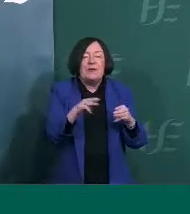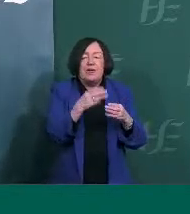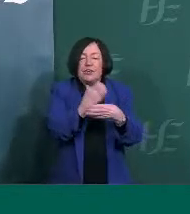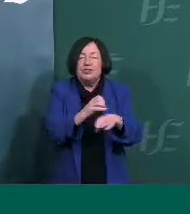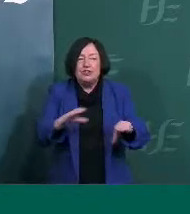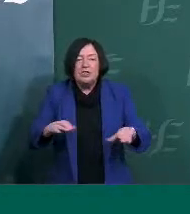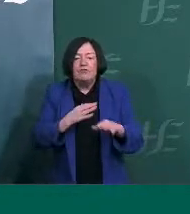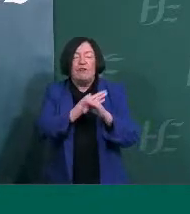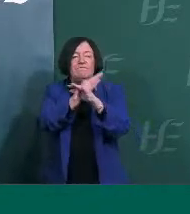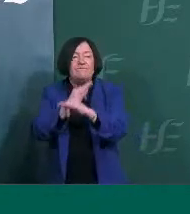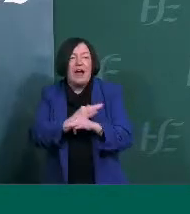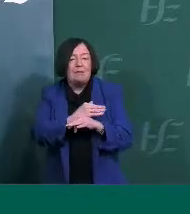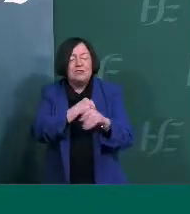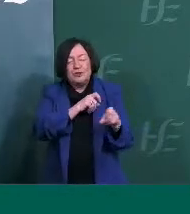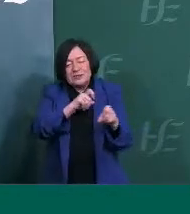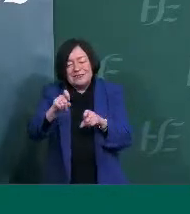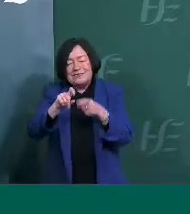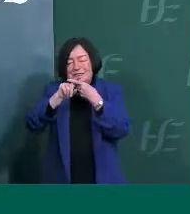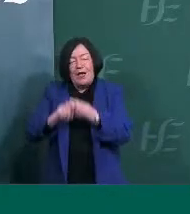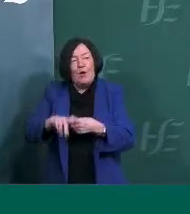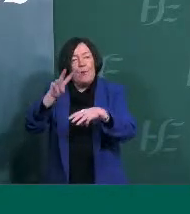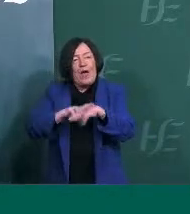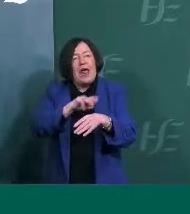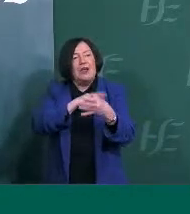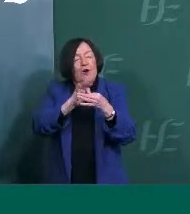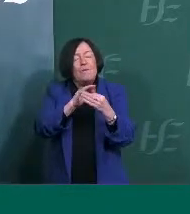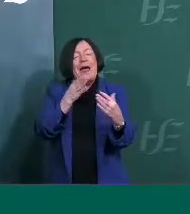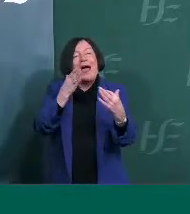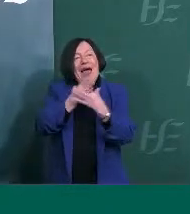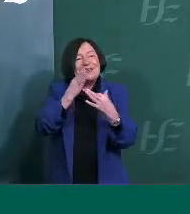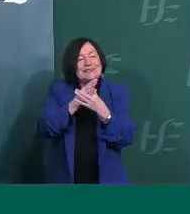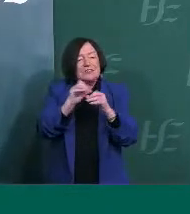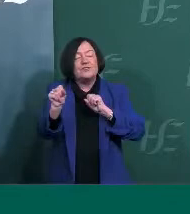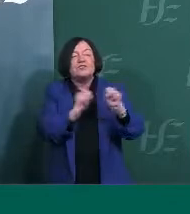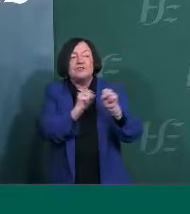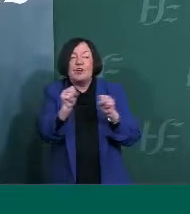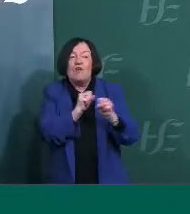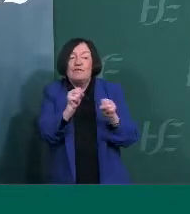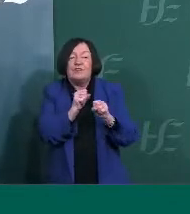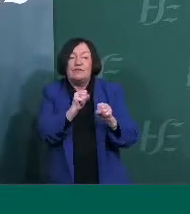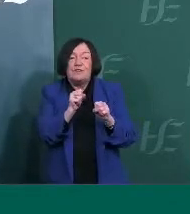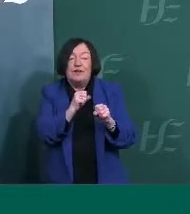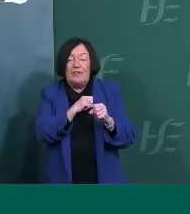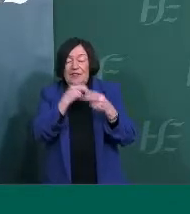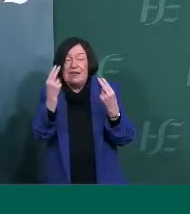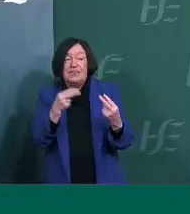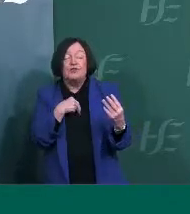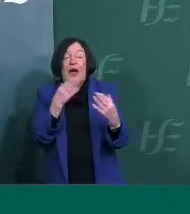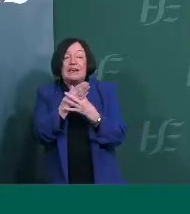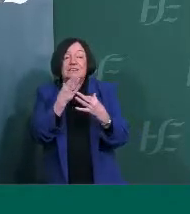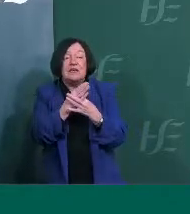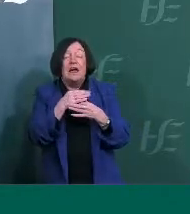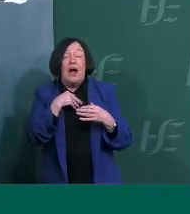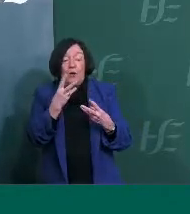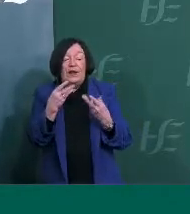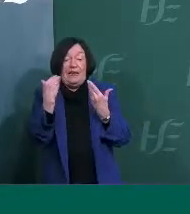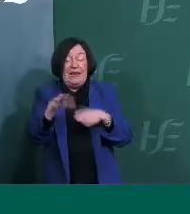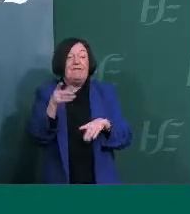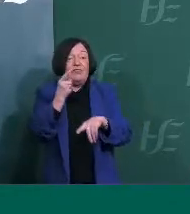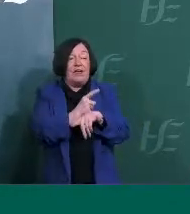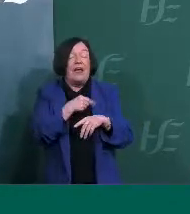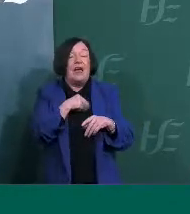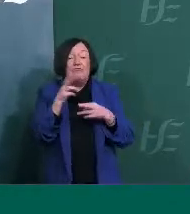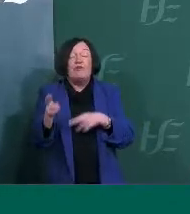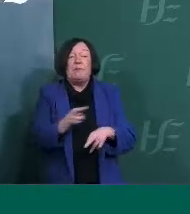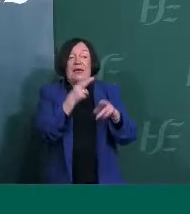children, families to stay well at home and to access the services and the multidisciplinary services that they need to access. So I will leave it there and just